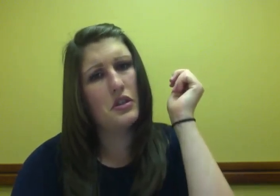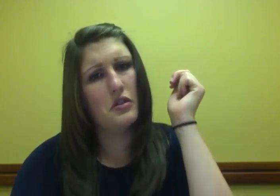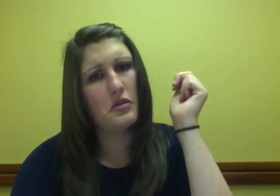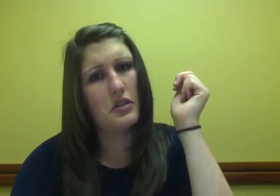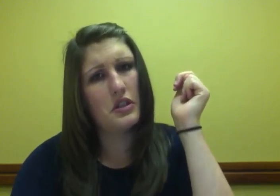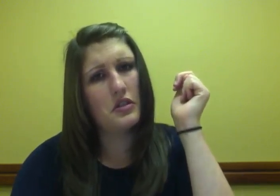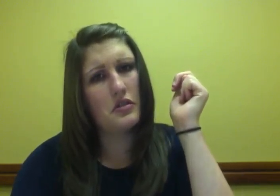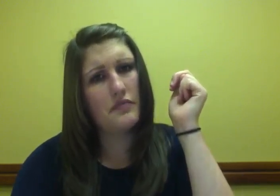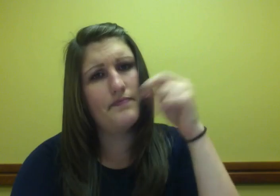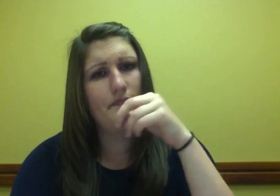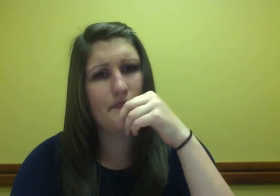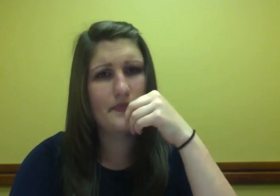Don't know what that is.